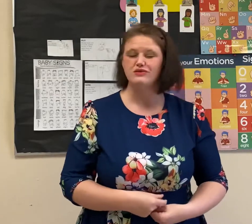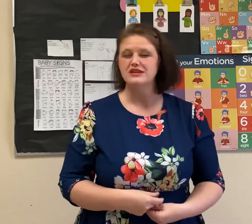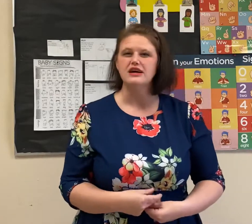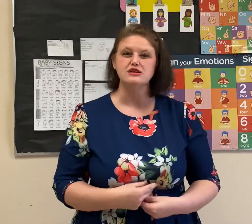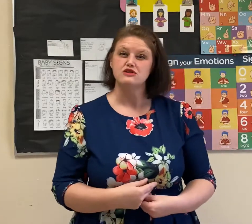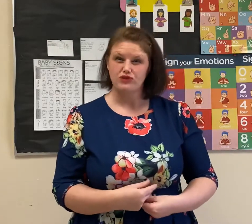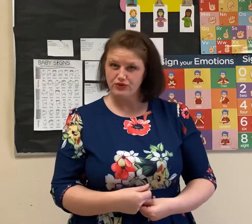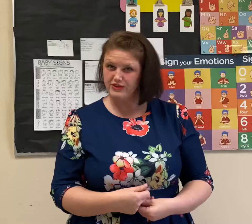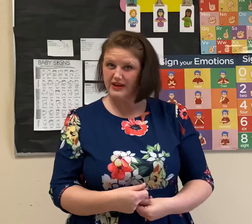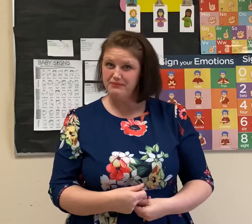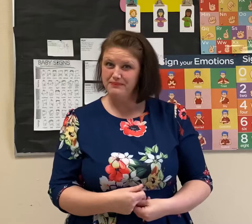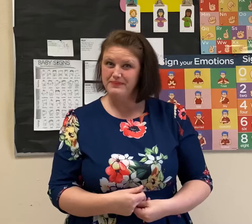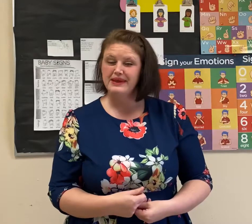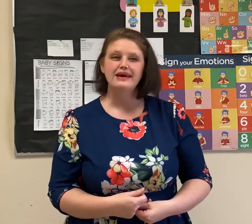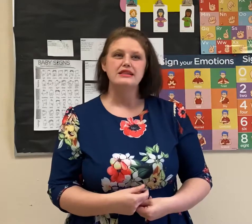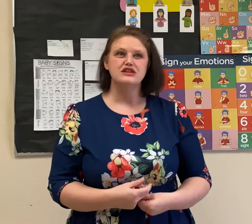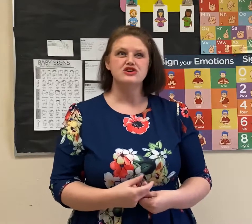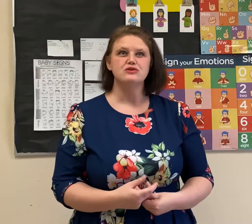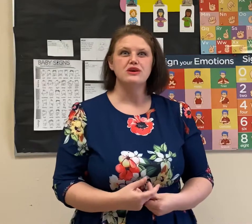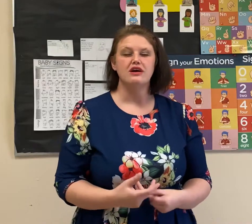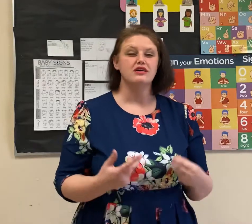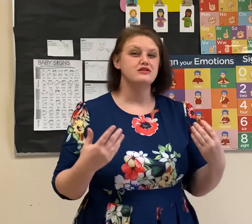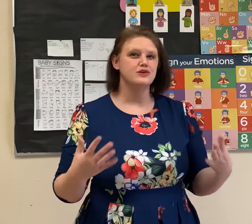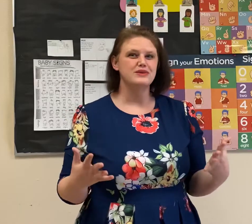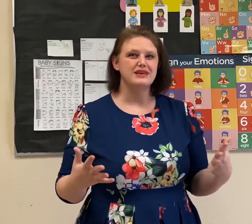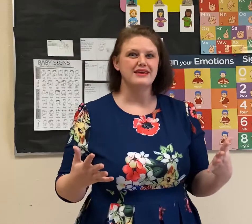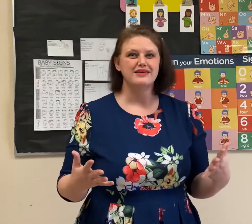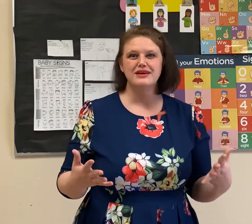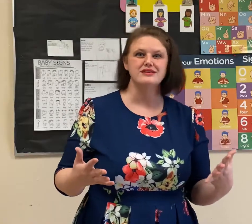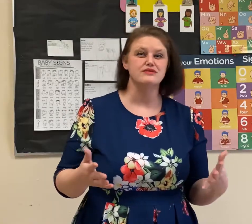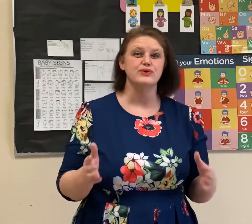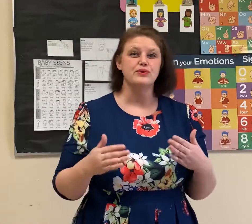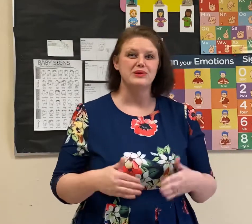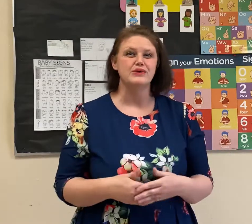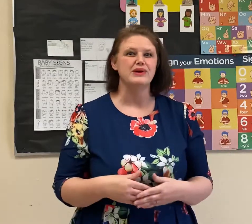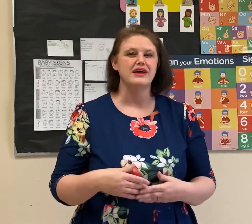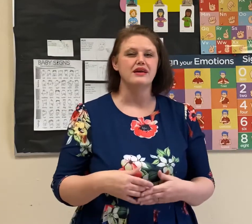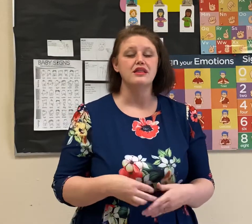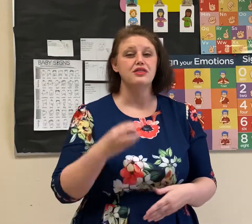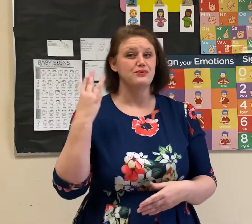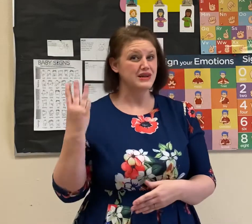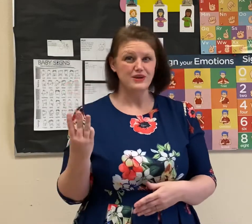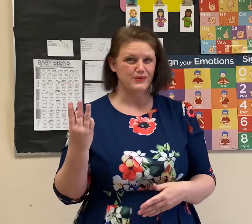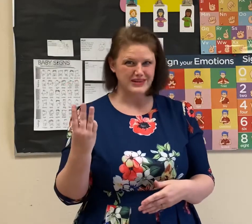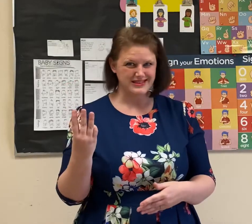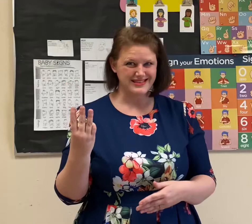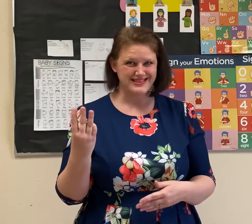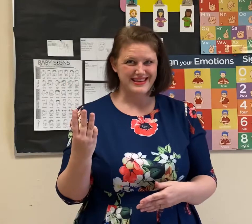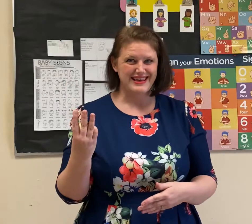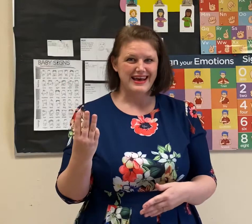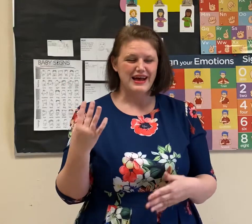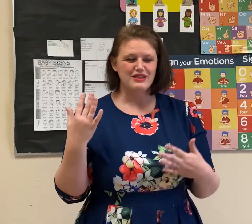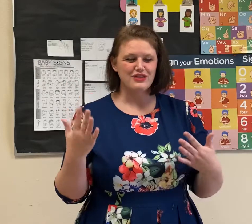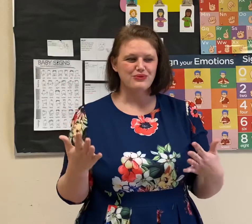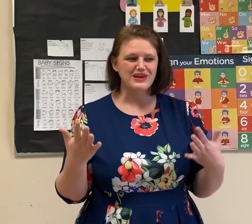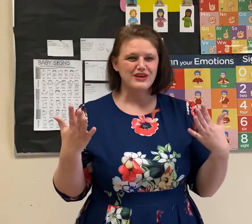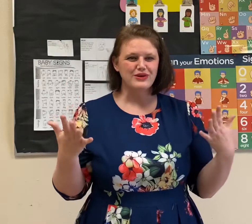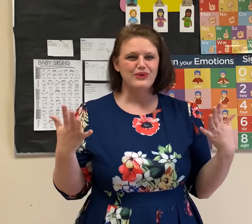at circle time. The children are so excited because for a week we get 3 new ones, and the 3 new